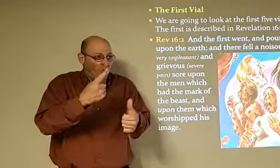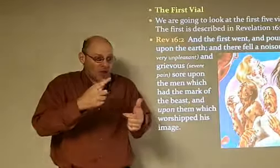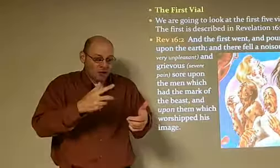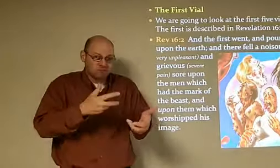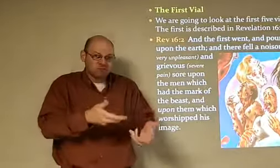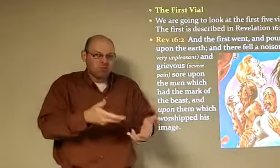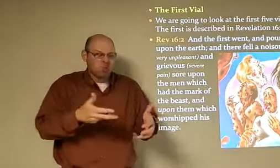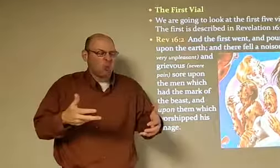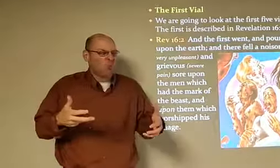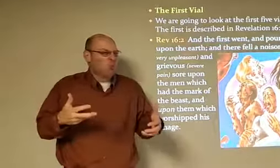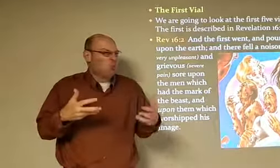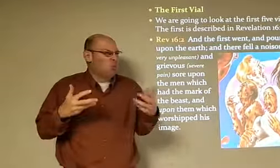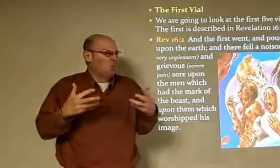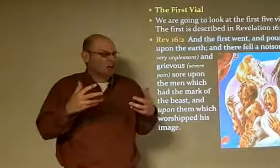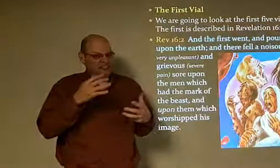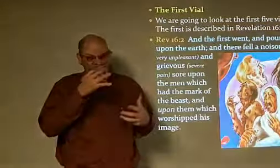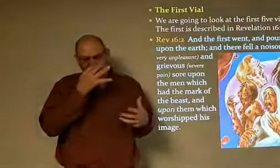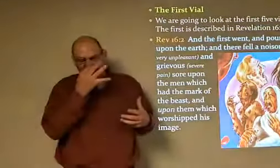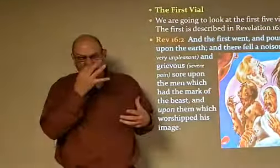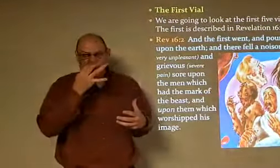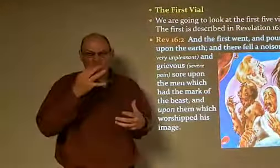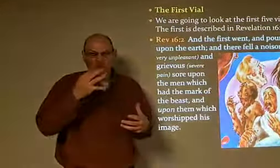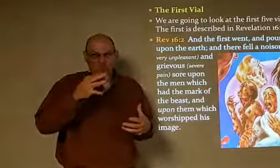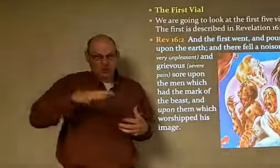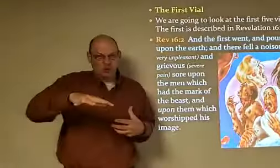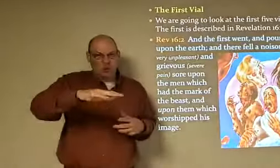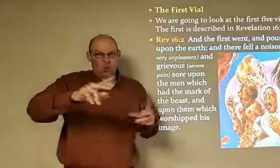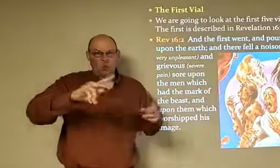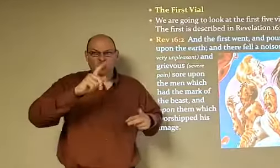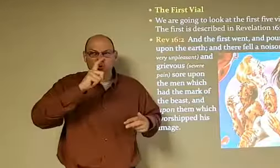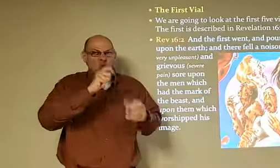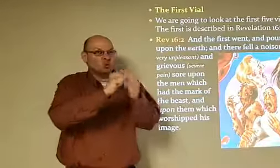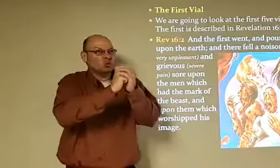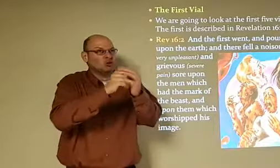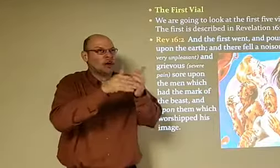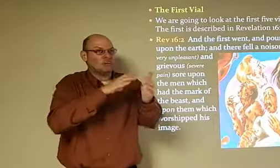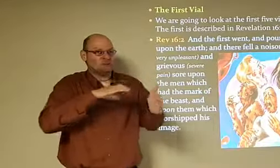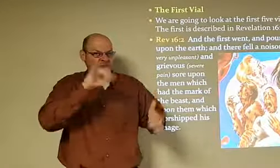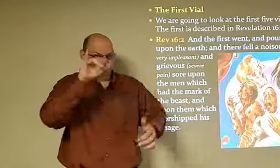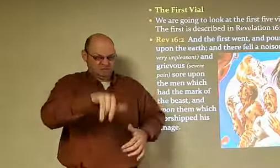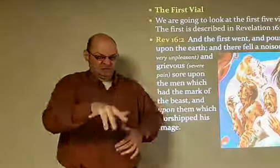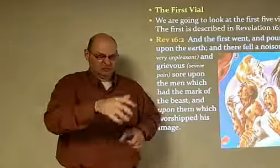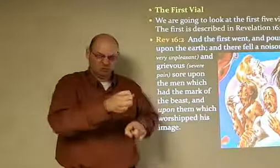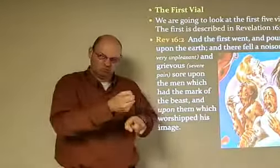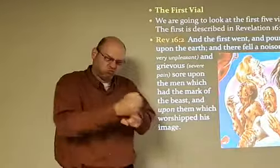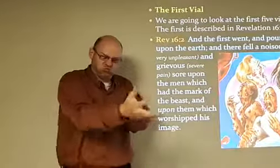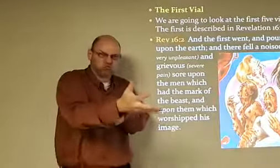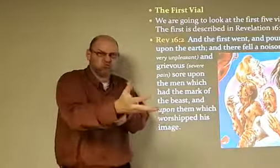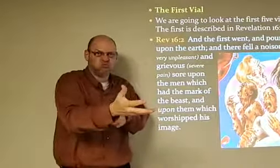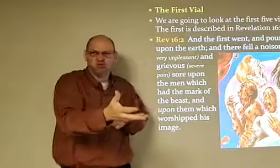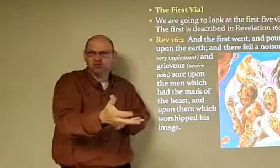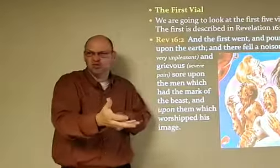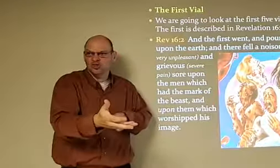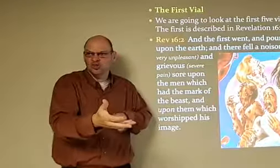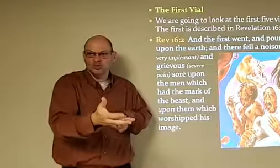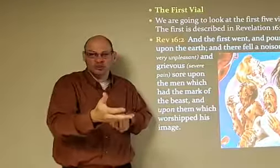boils and sores all over their bodies. And they're in pain. And down in the lower part of the screen, it's like a smoky stench, okay?